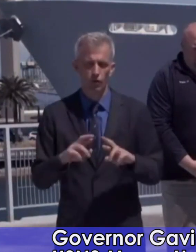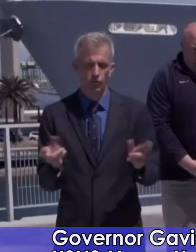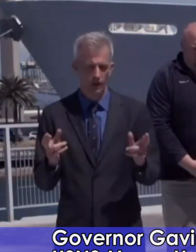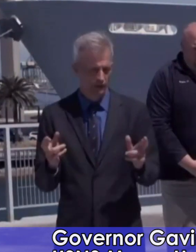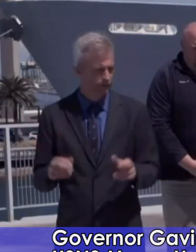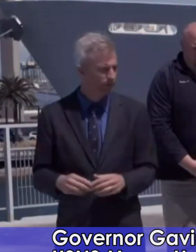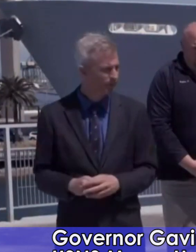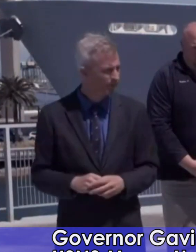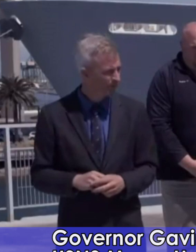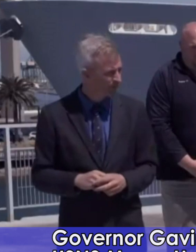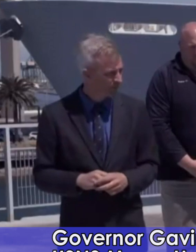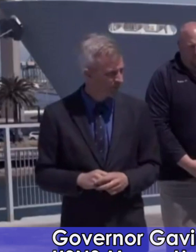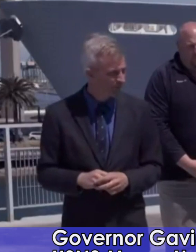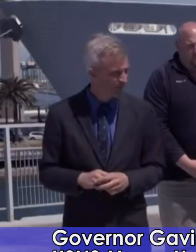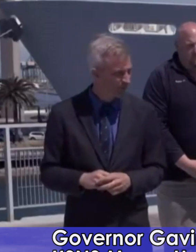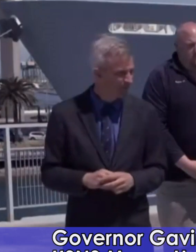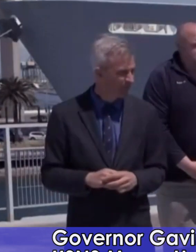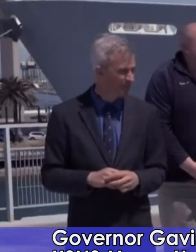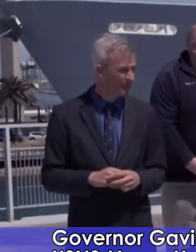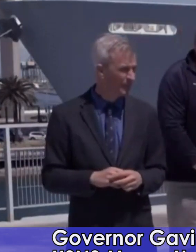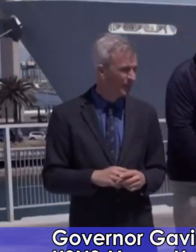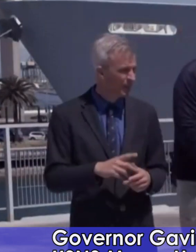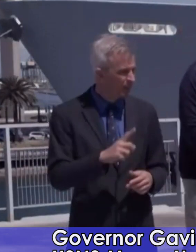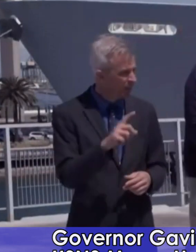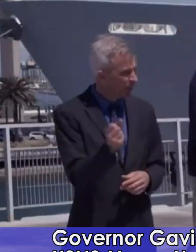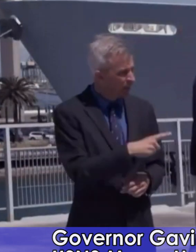Take a few more, thanks.